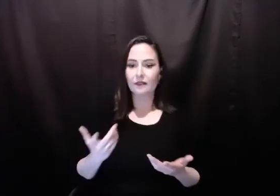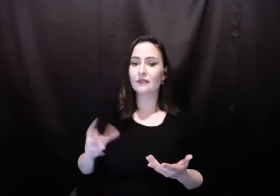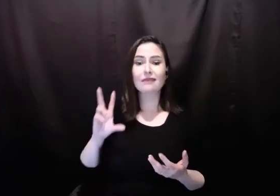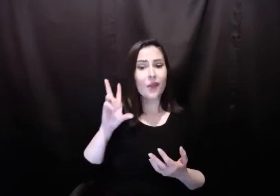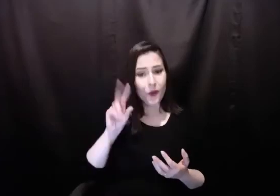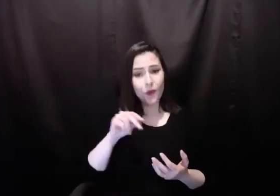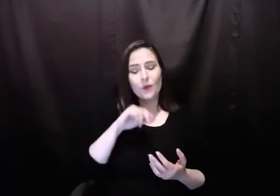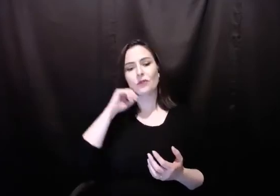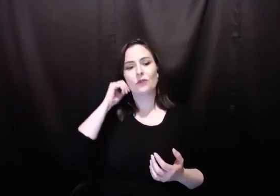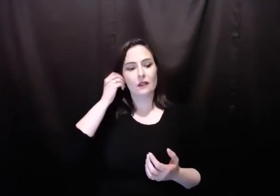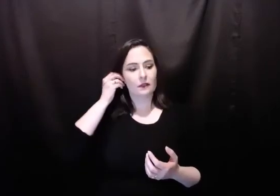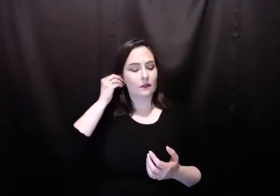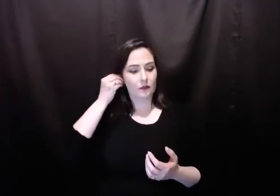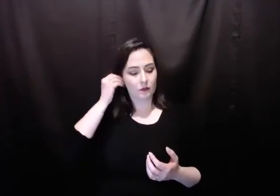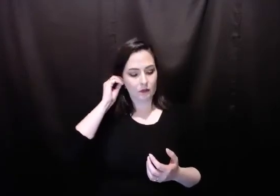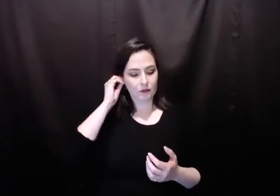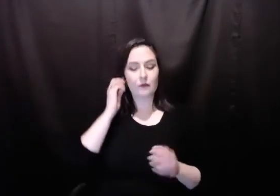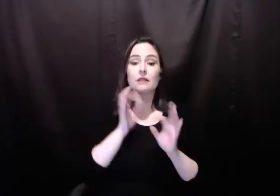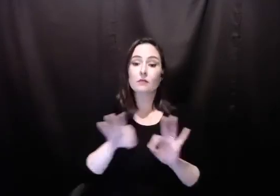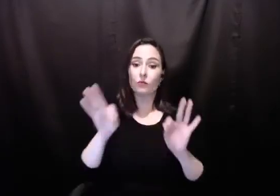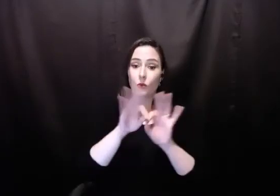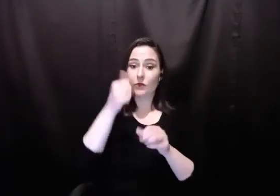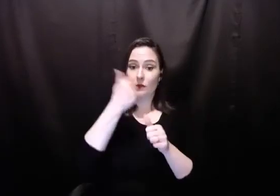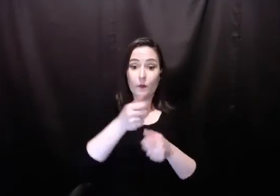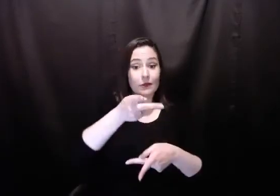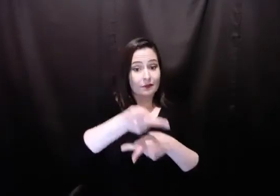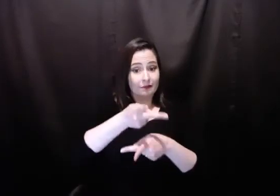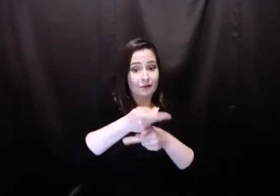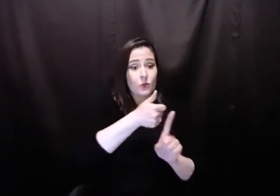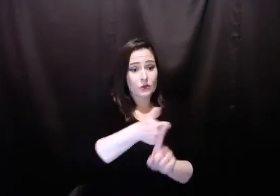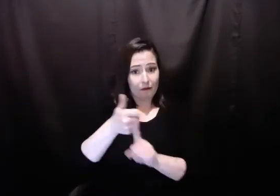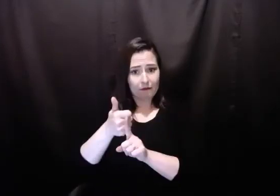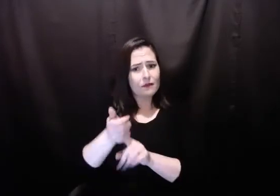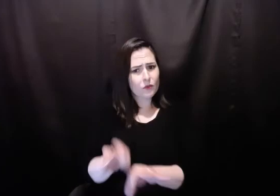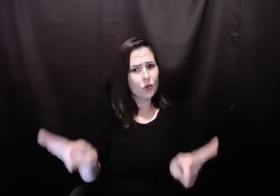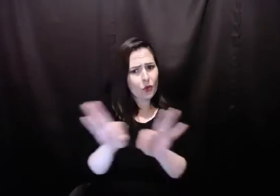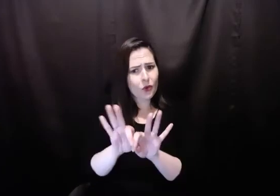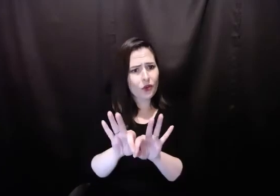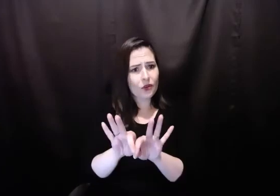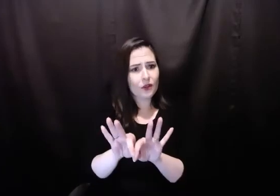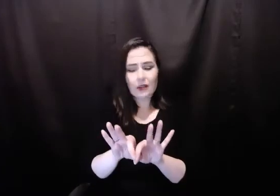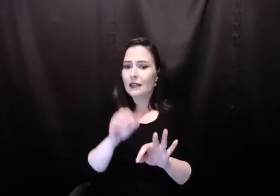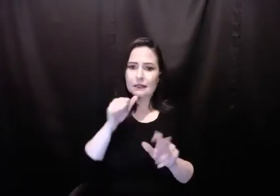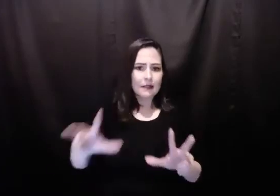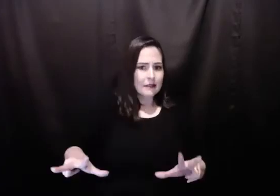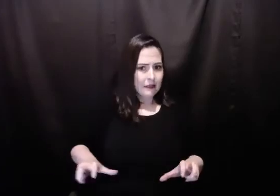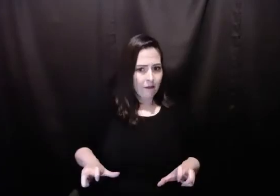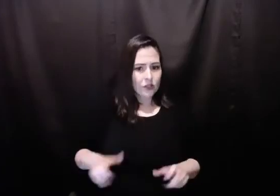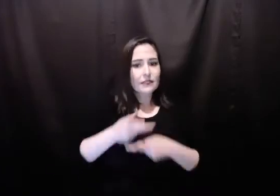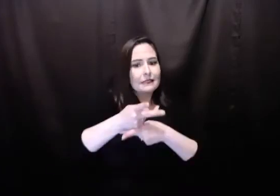not selfishness. It's just, for me, it can be a red flag. And I'm very good at painting red flags